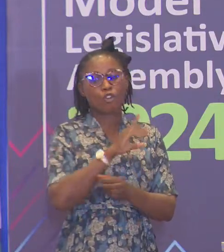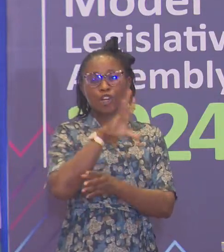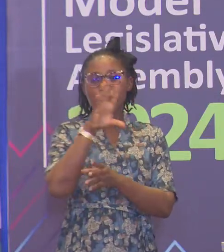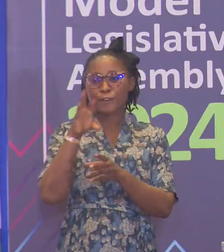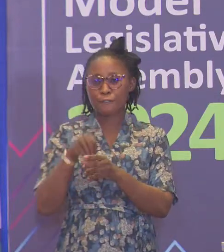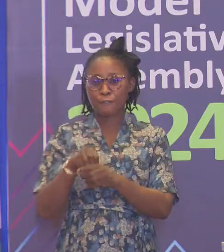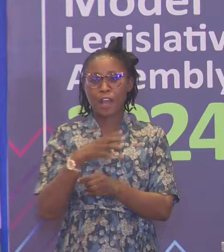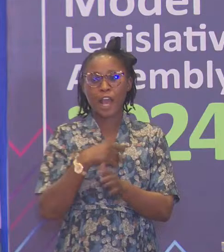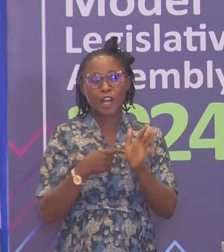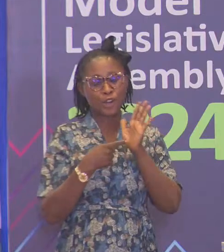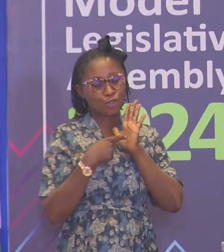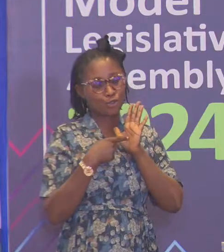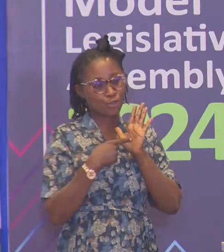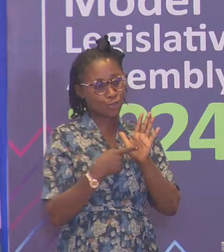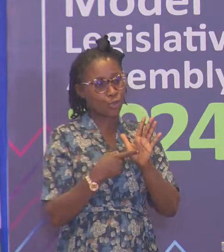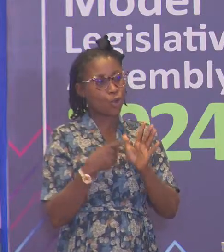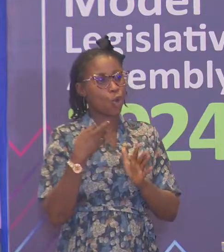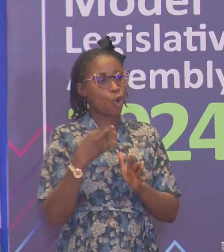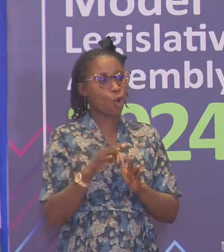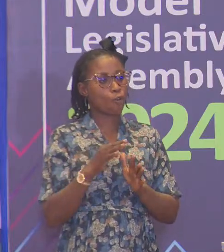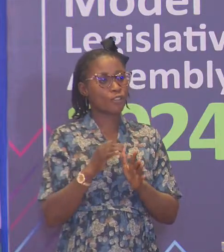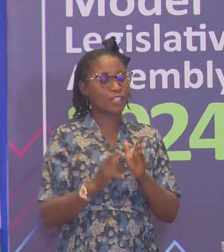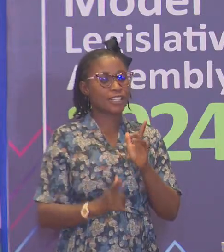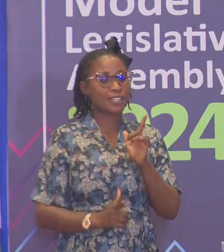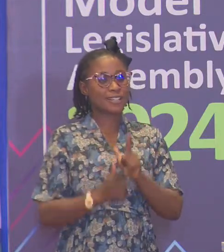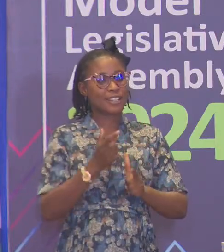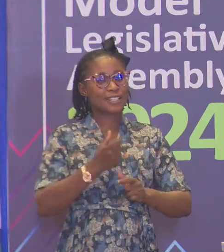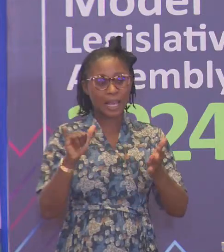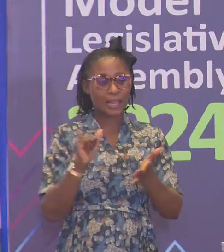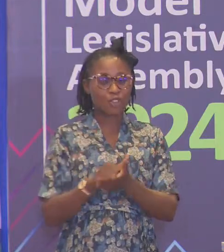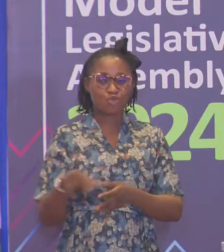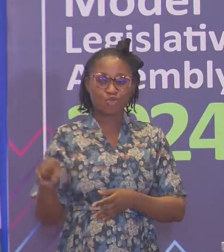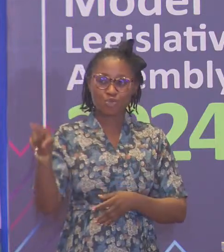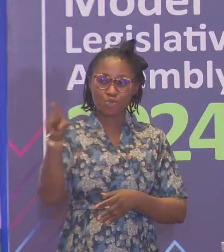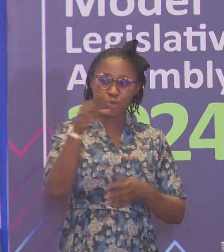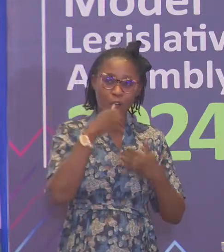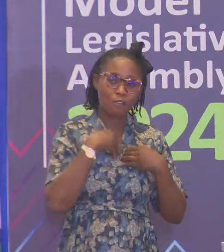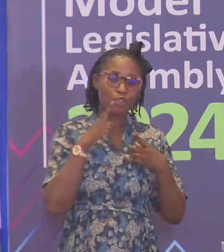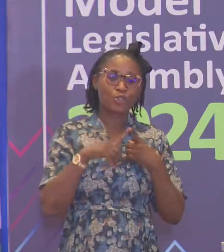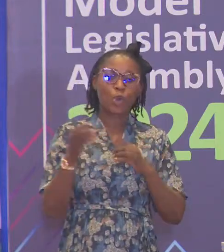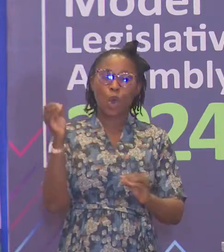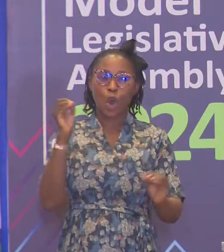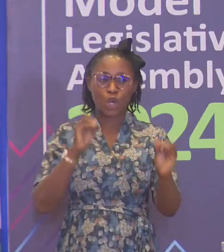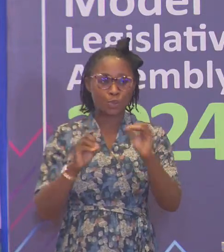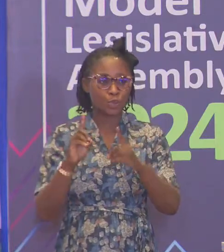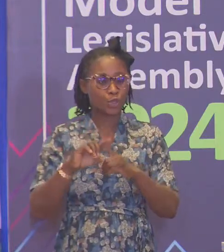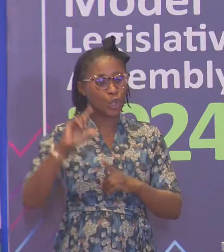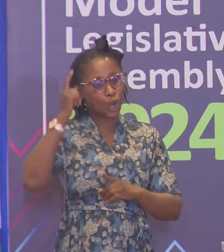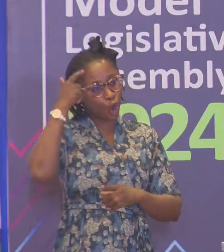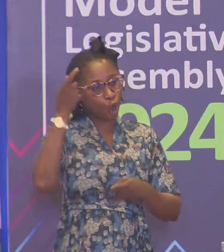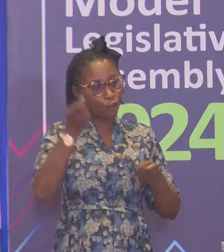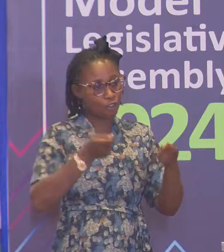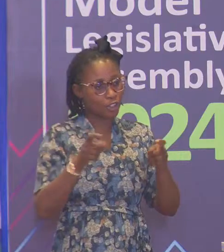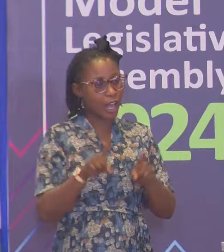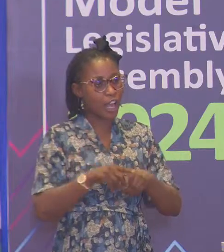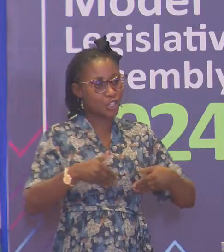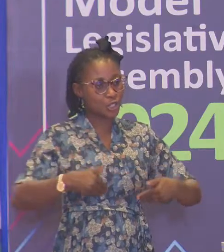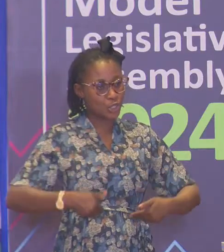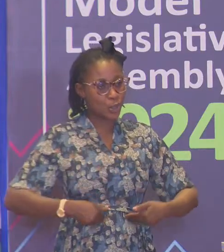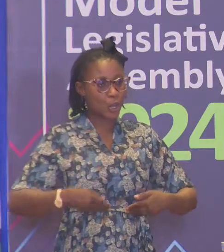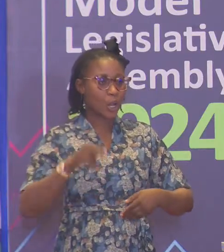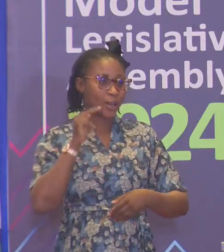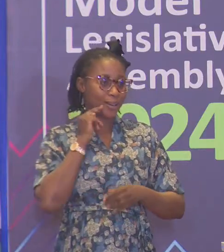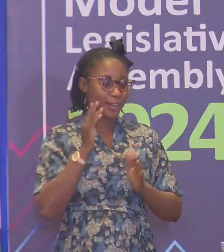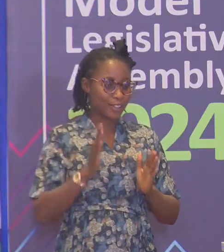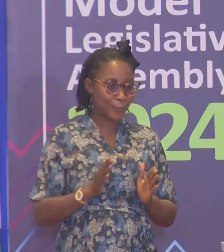a demonstration of the immense potential you have to contribute to governance as young Nigerians.